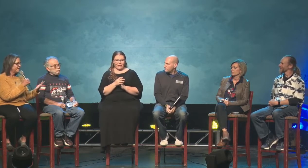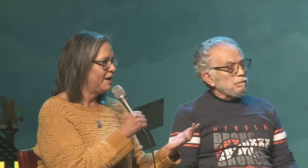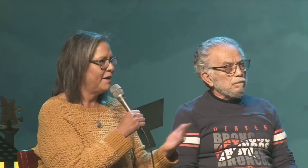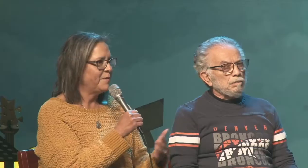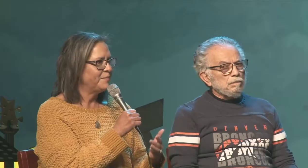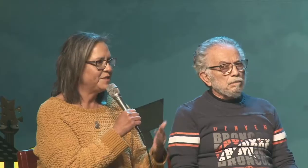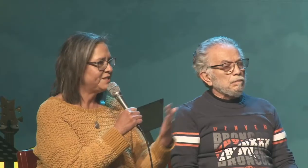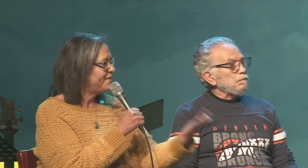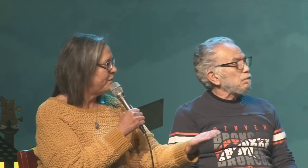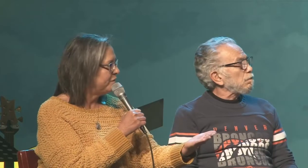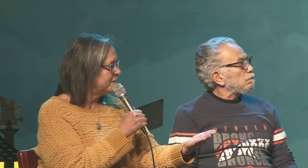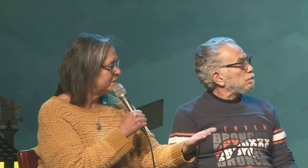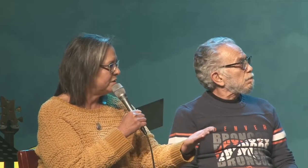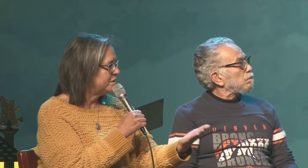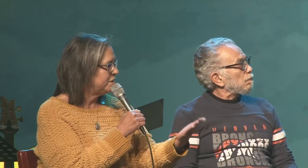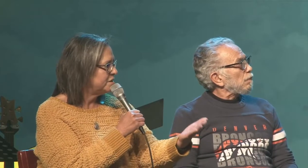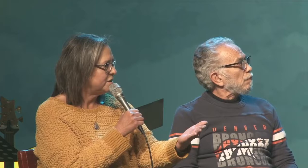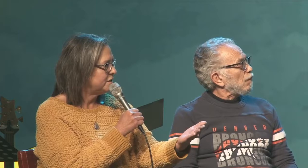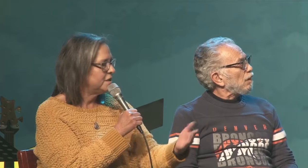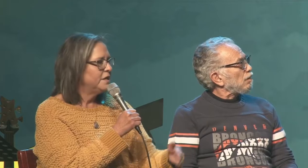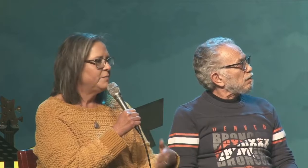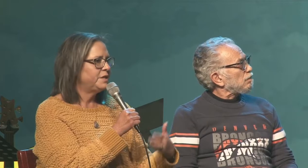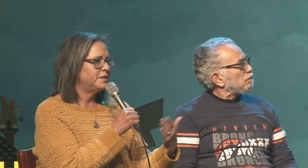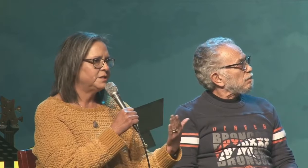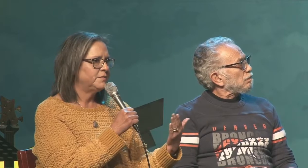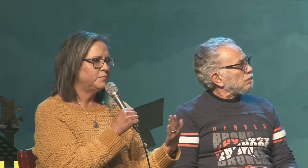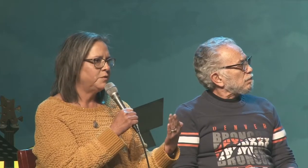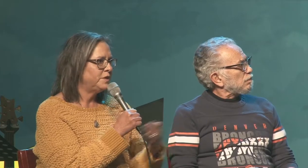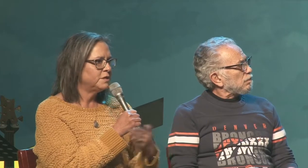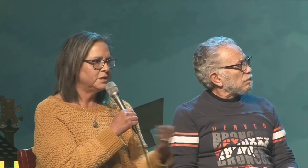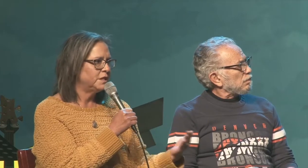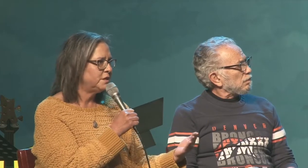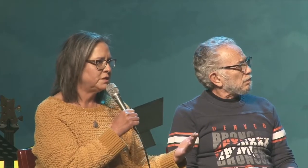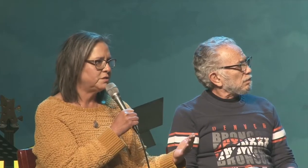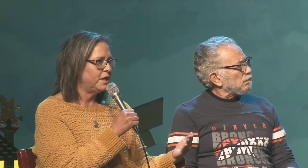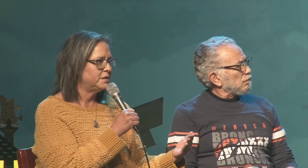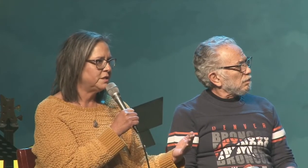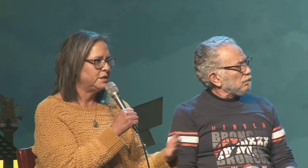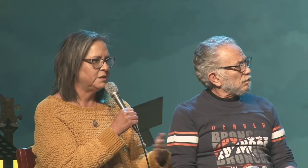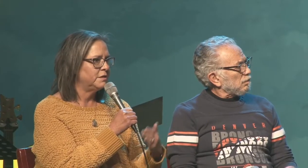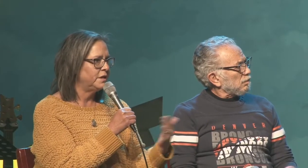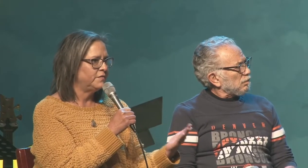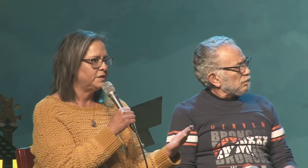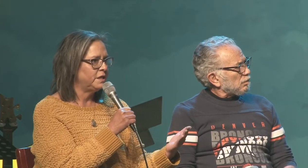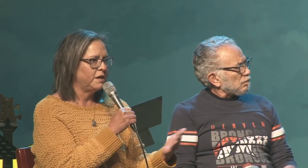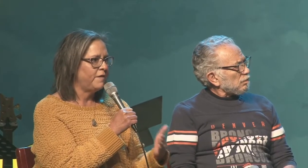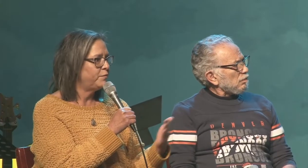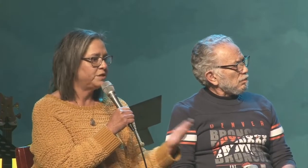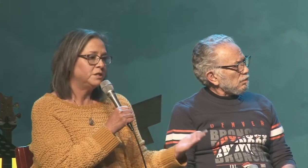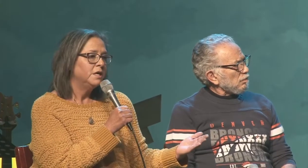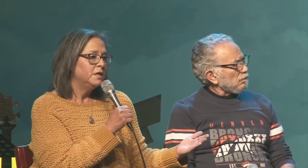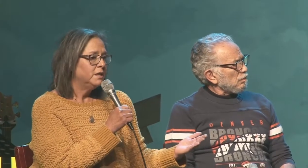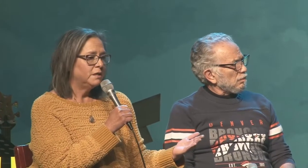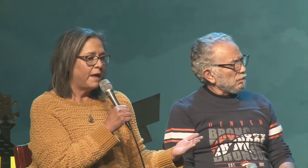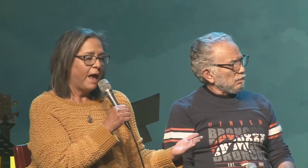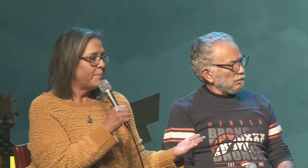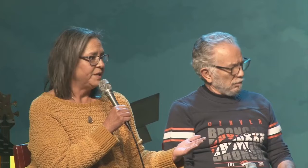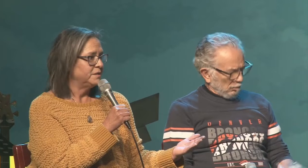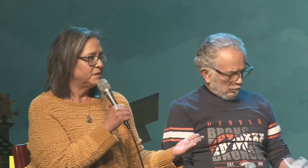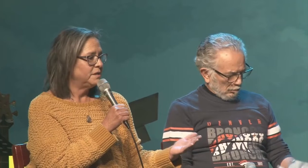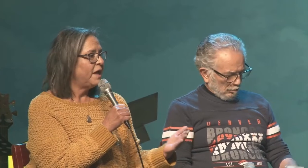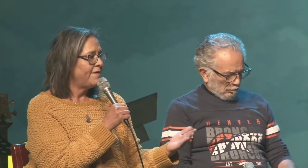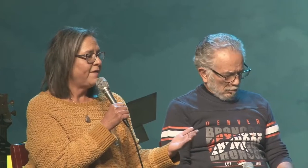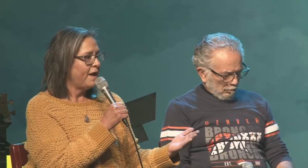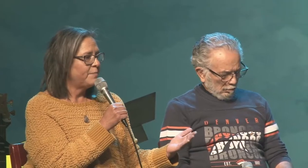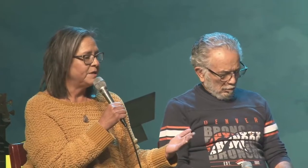us, to stay focused on Jesus. Because when we start getting distracted in our everyday life, which